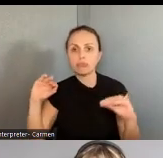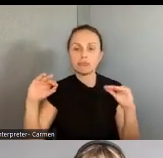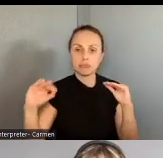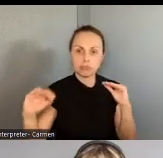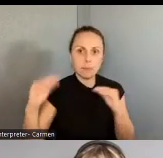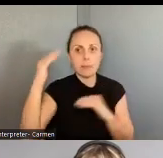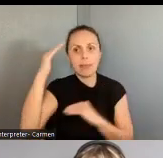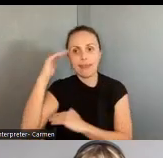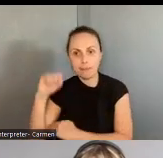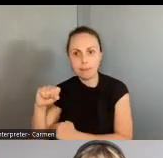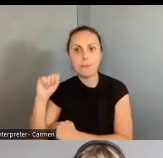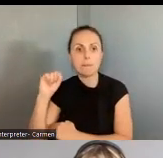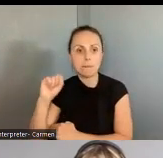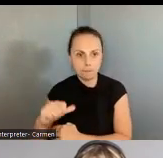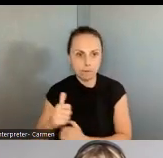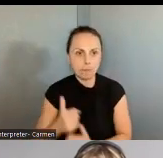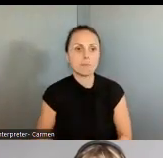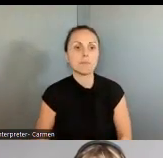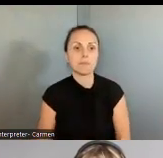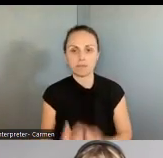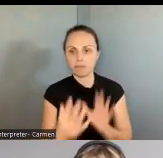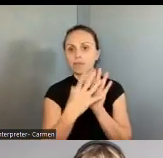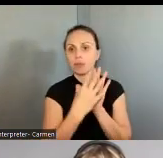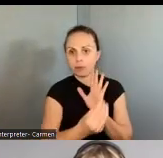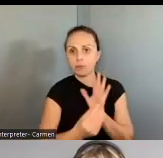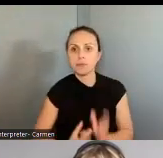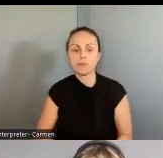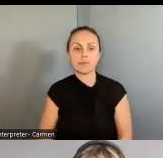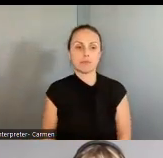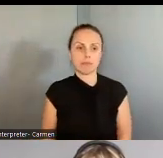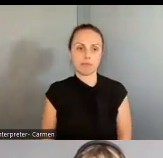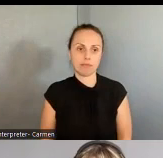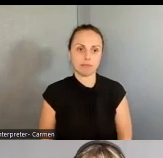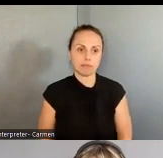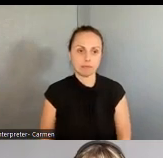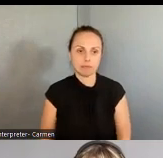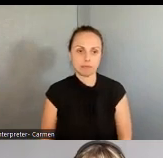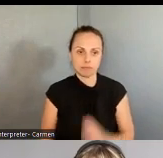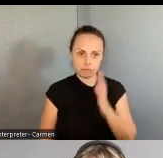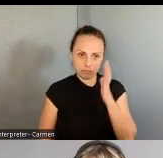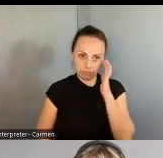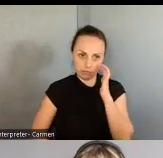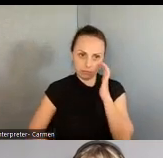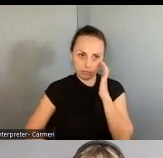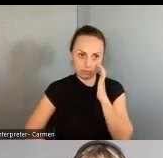head. Hey, hey, yeah.